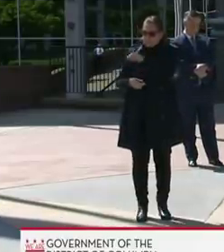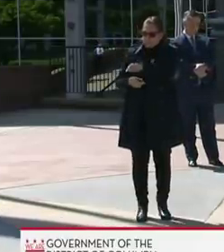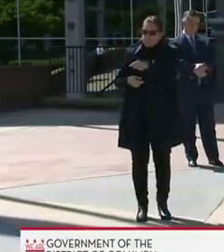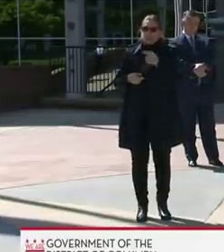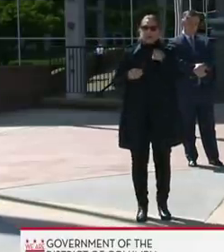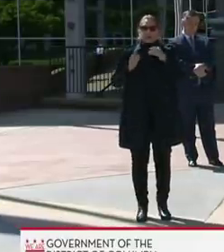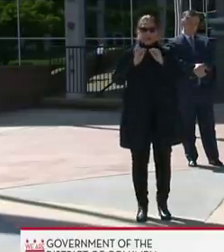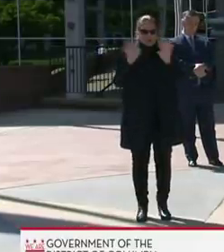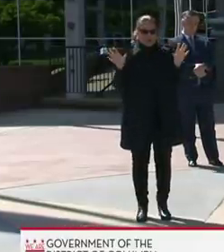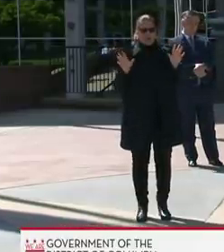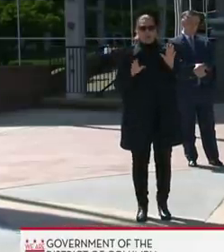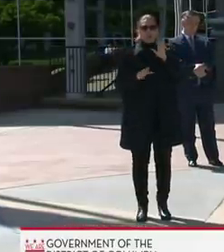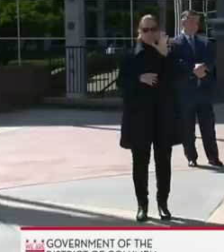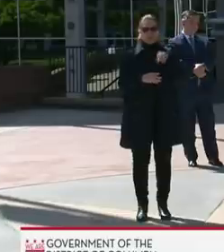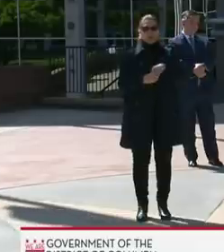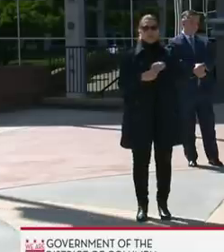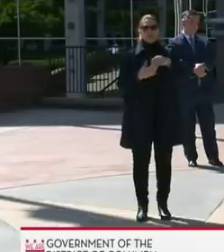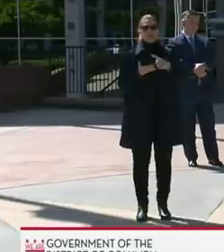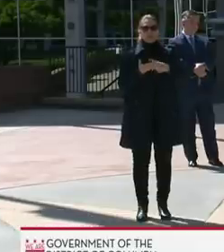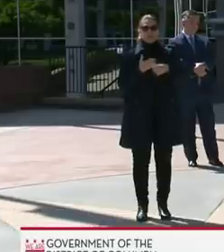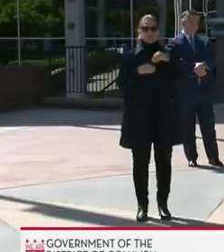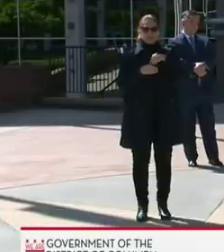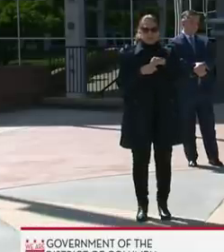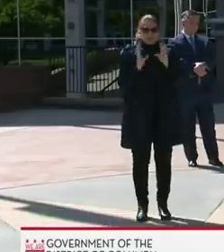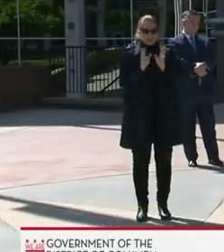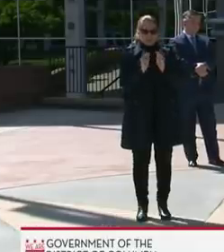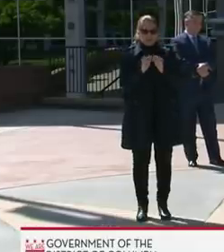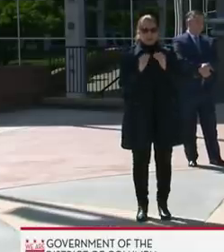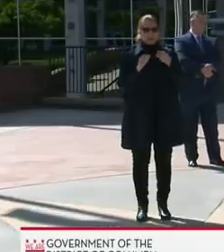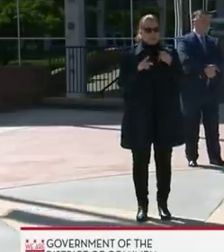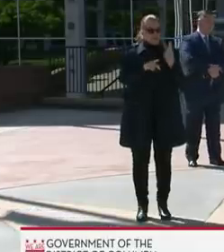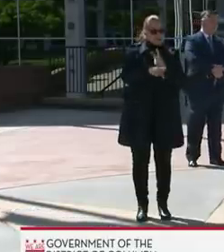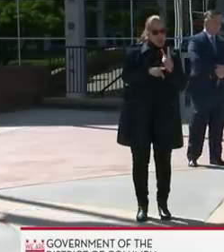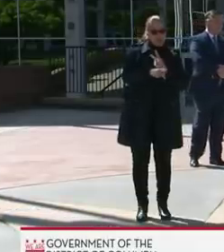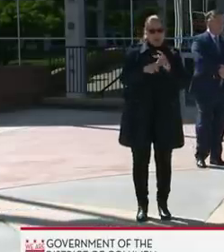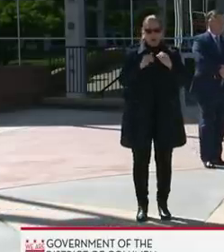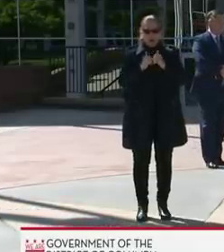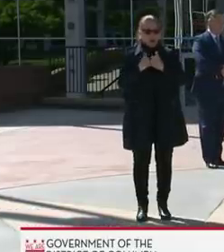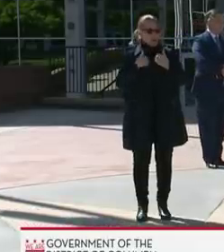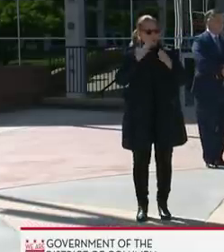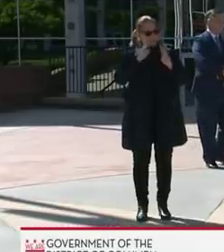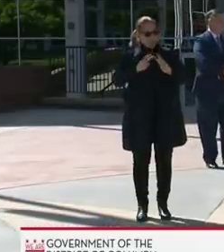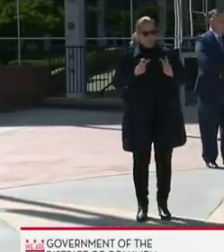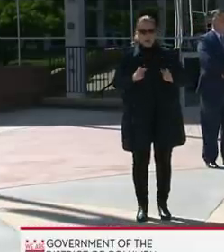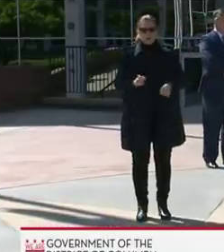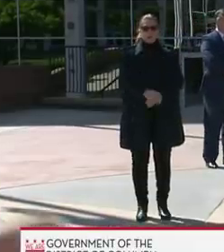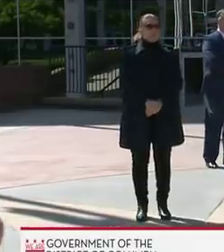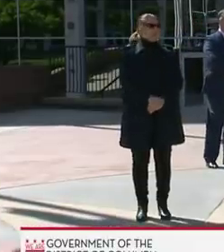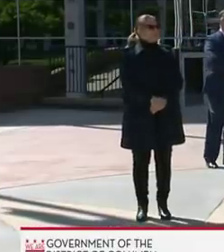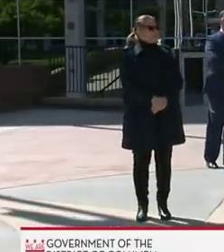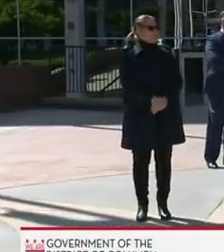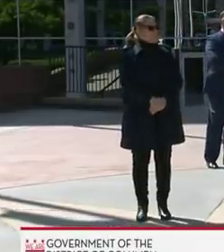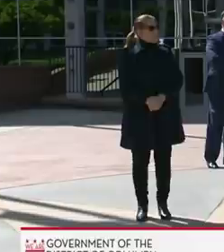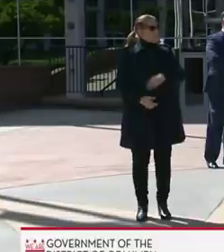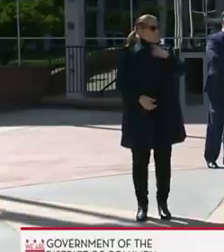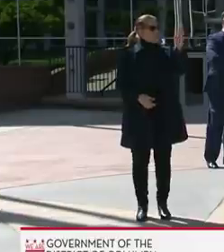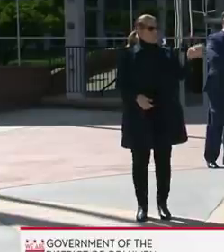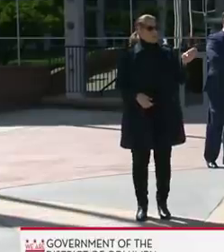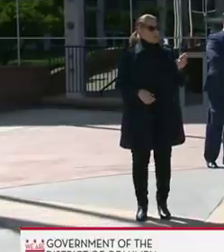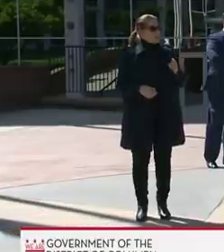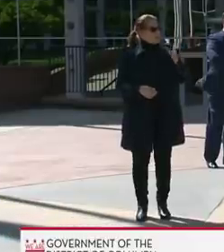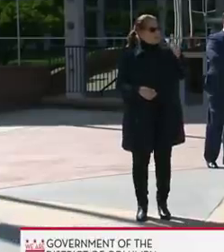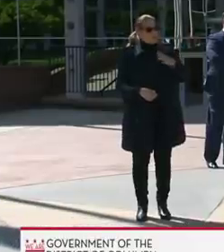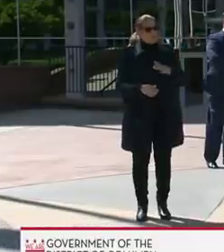at this. Sam. Yes, Mr. Chairman, I'm asking questions for a colleague that's working on something. He's talking about